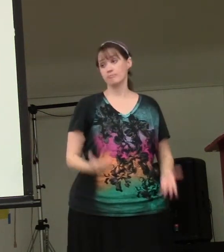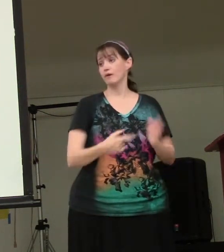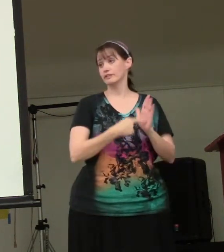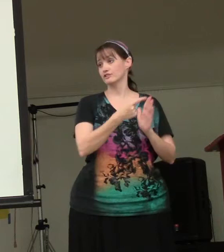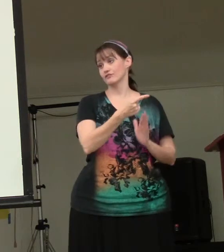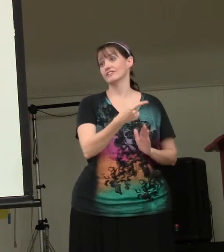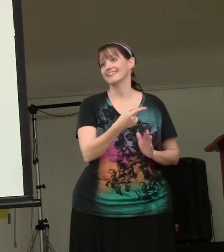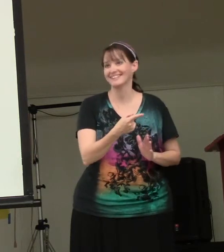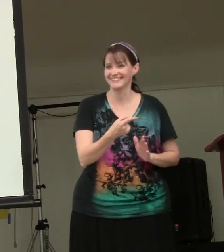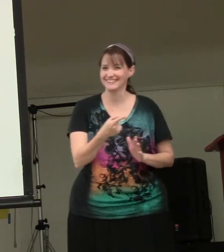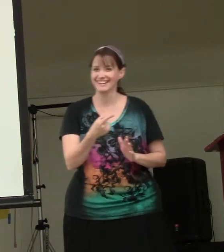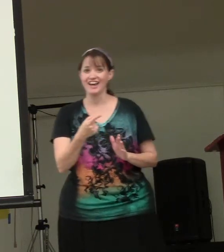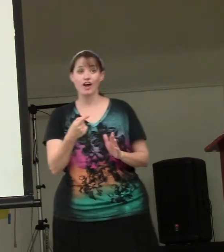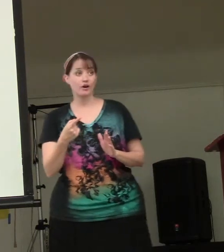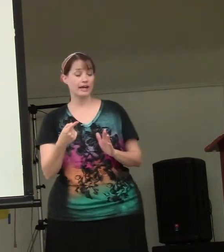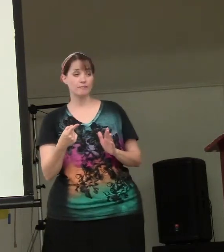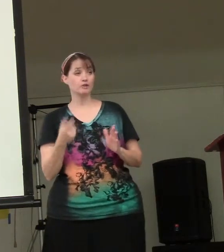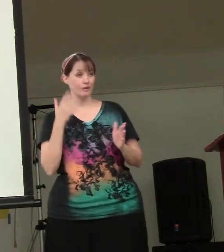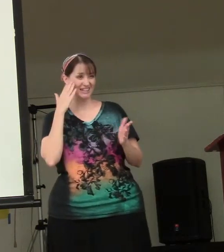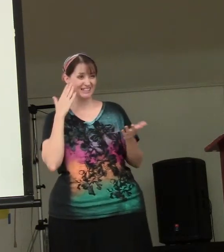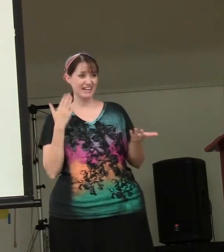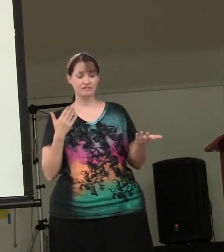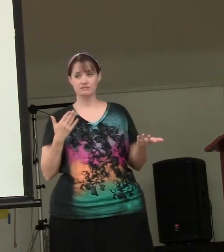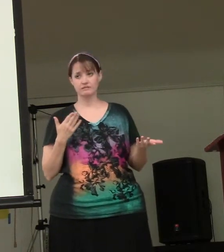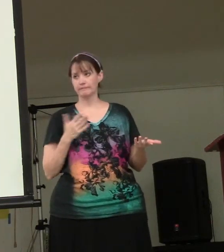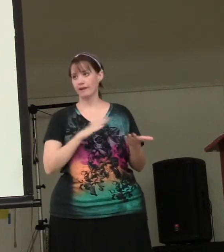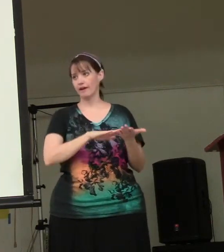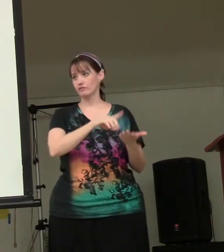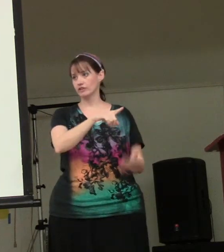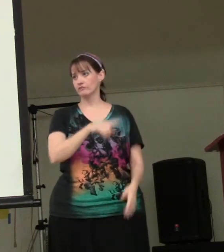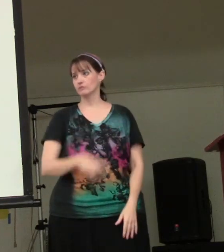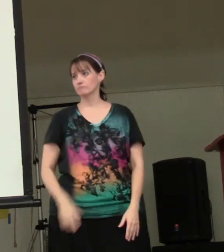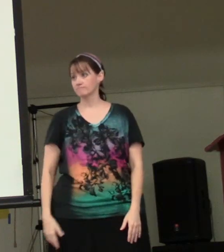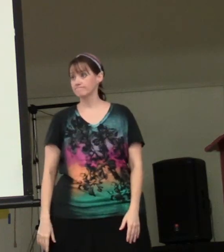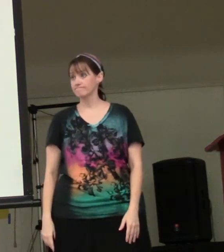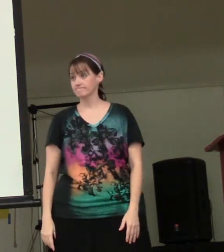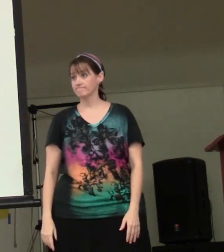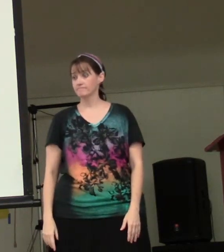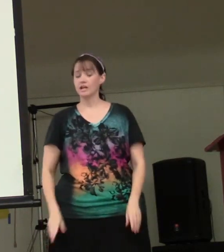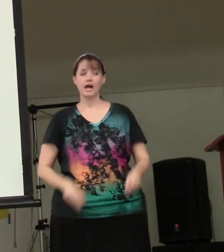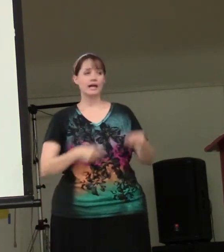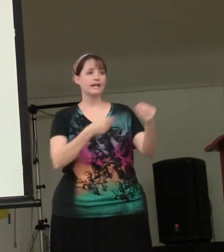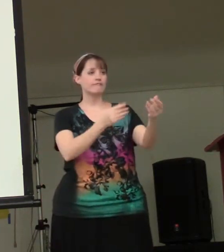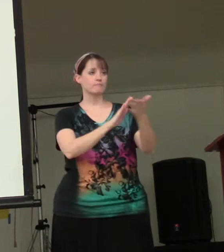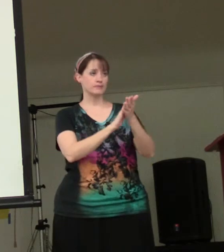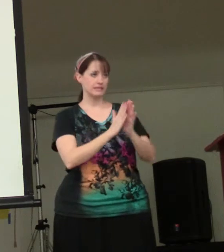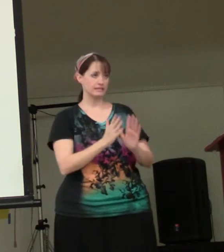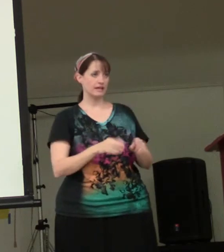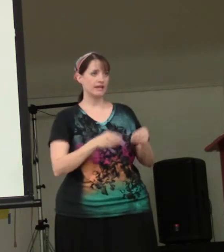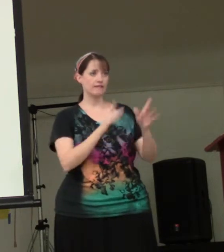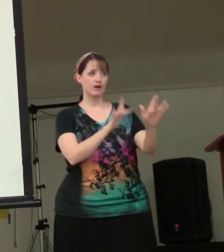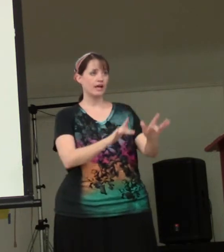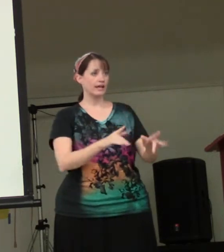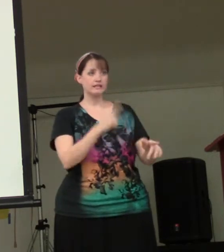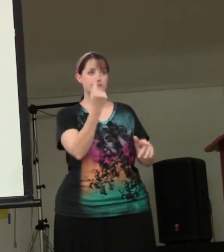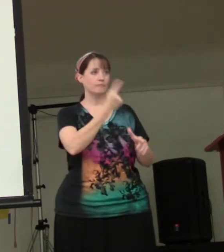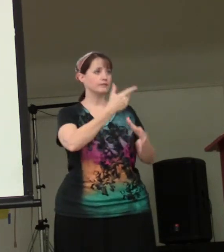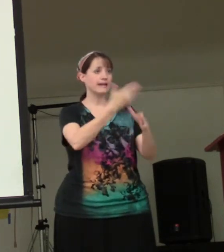probably deserved it. Okay, but you know what I said? I forgive you. I gave her peace. It's something that